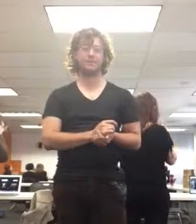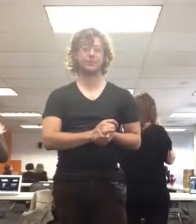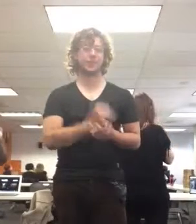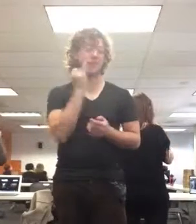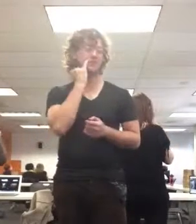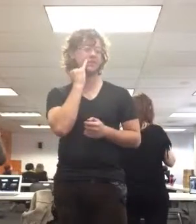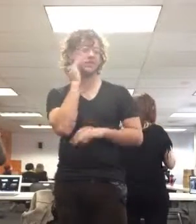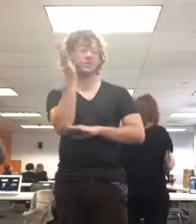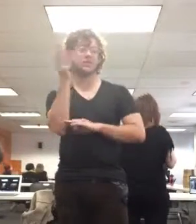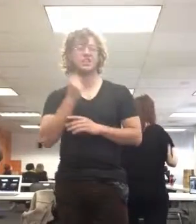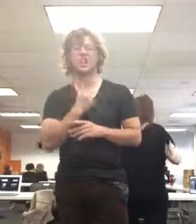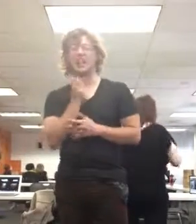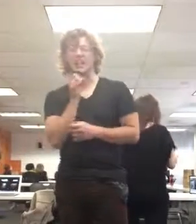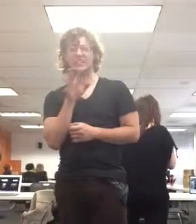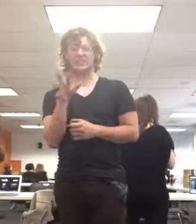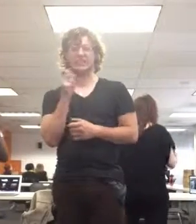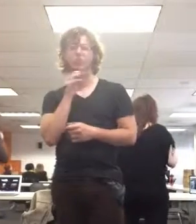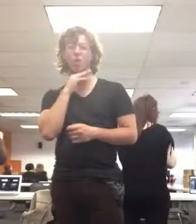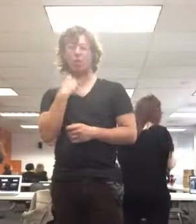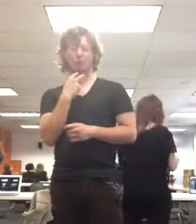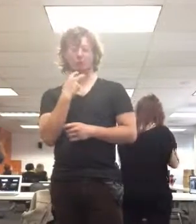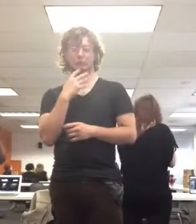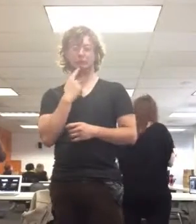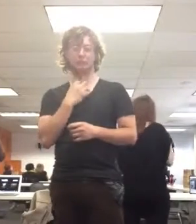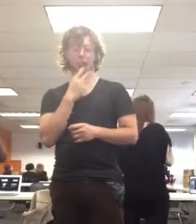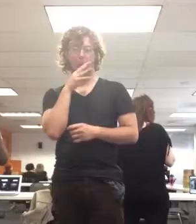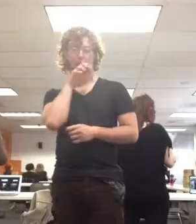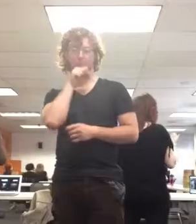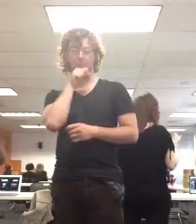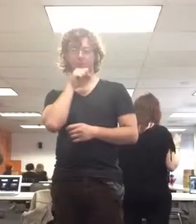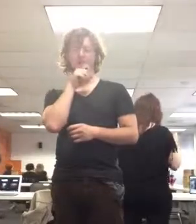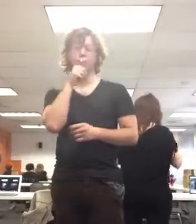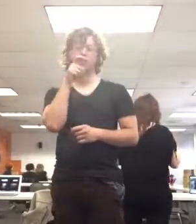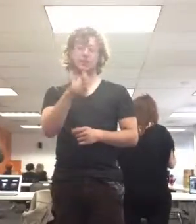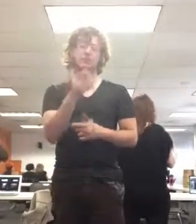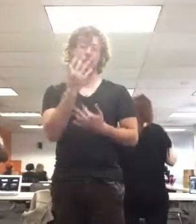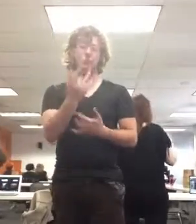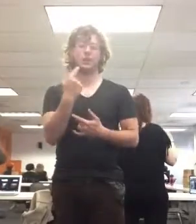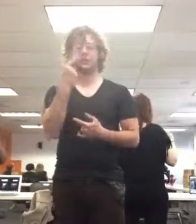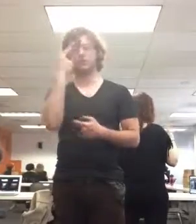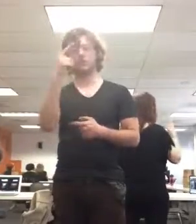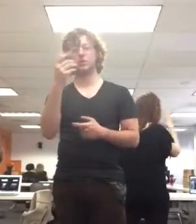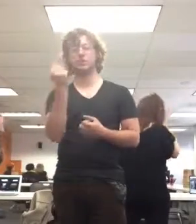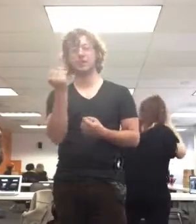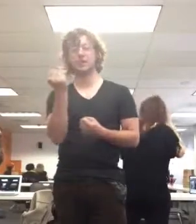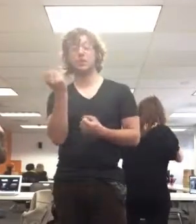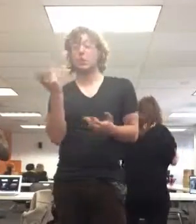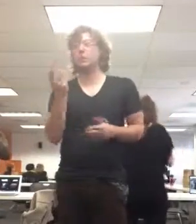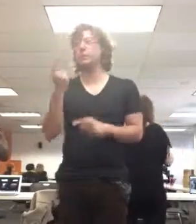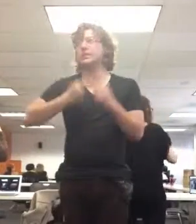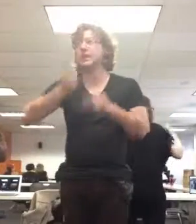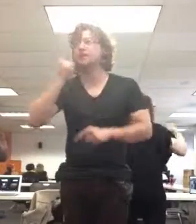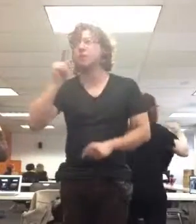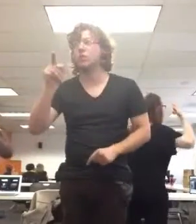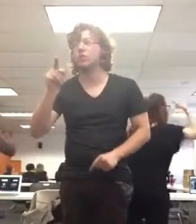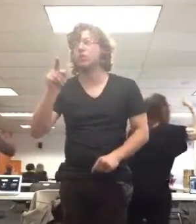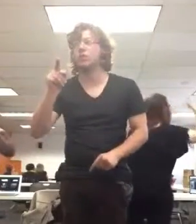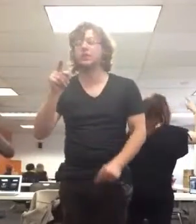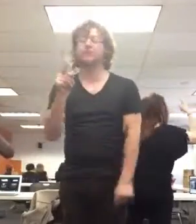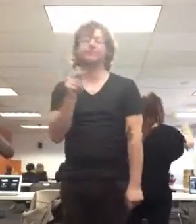have a concept and then you gotta wait and pause. And when you're searching for signs, what's the sign for? That means you didn't plan it out